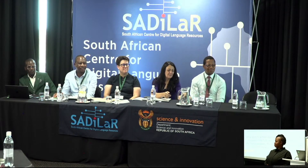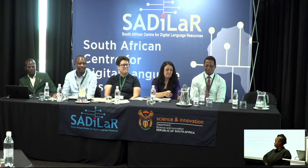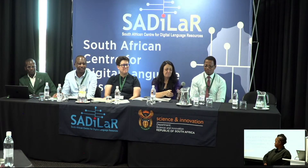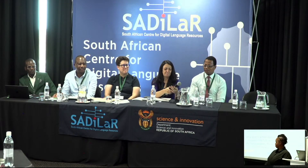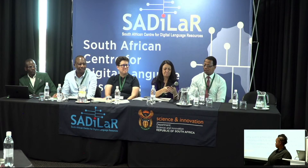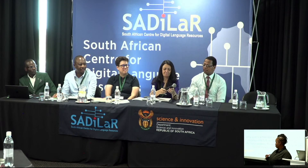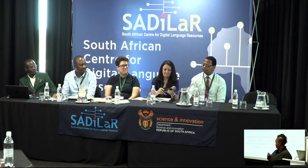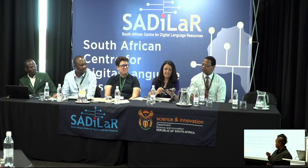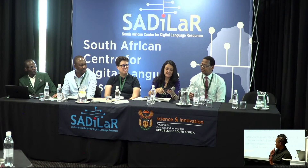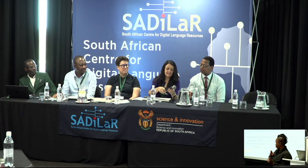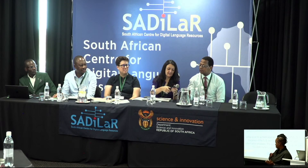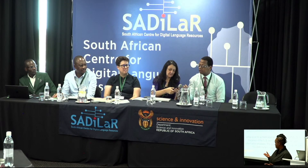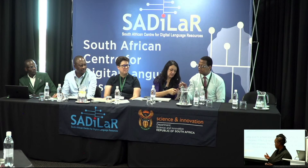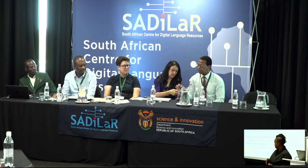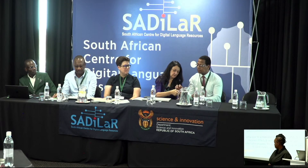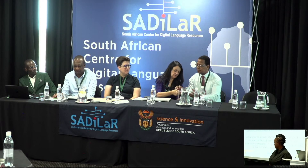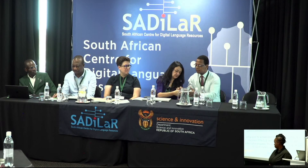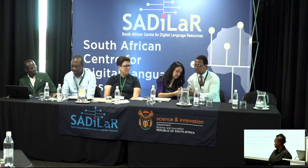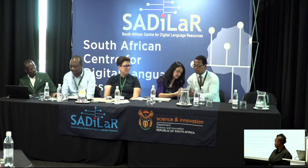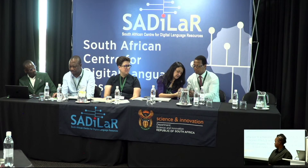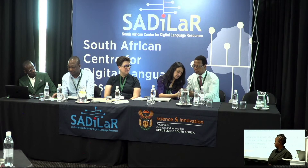Marlies, would you like to respond?